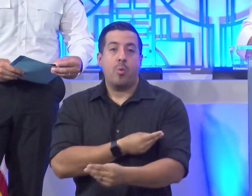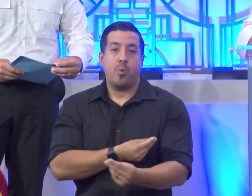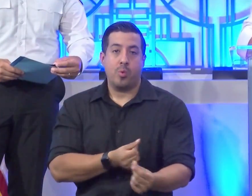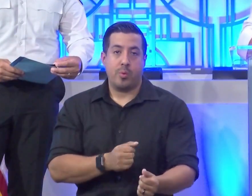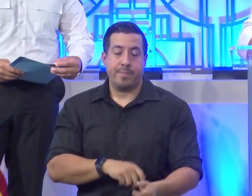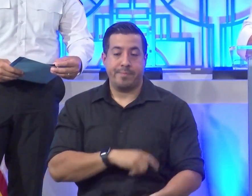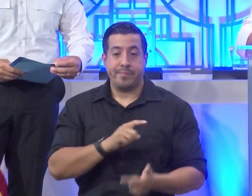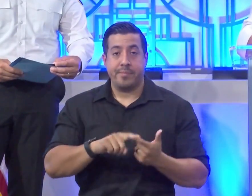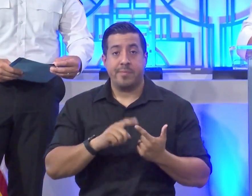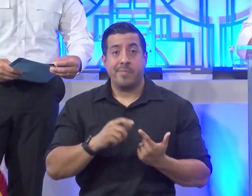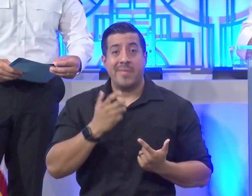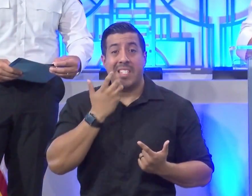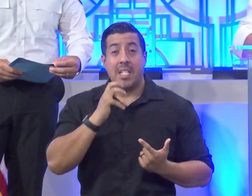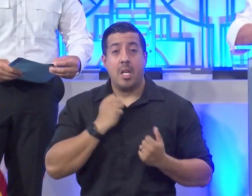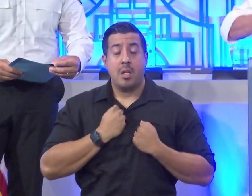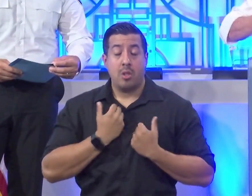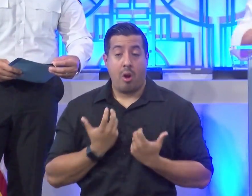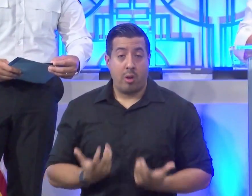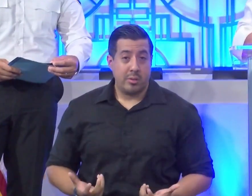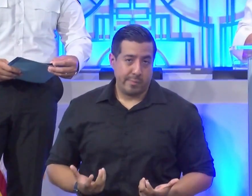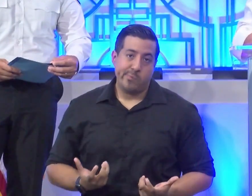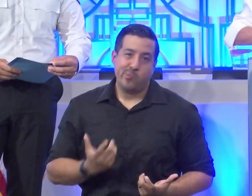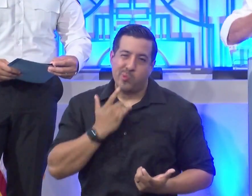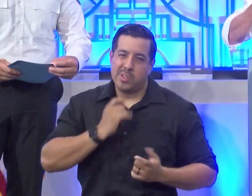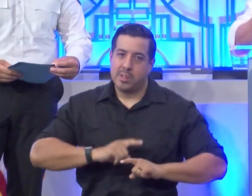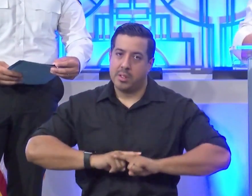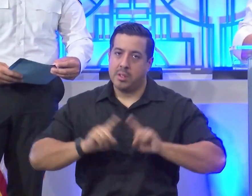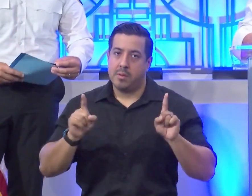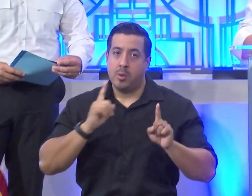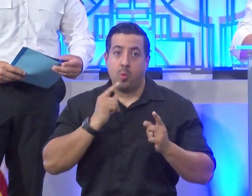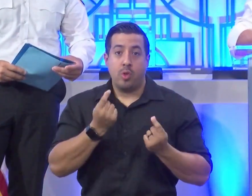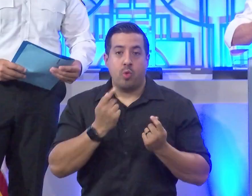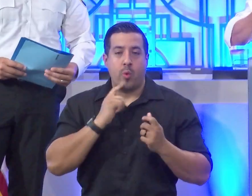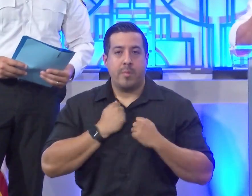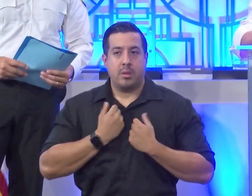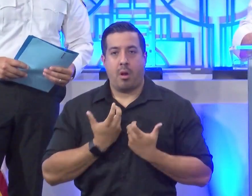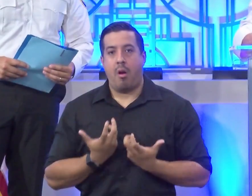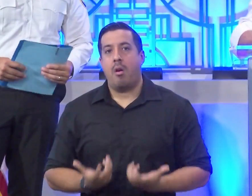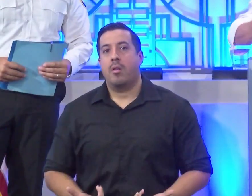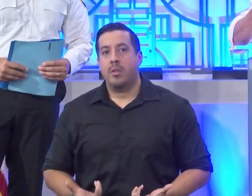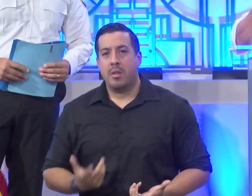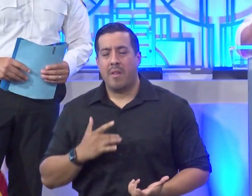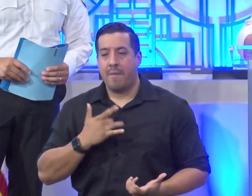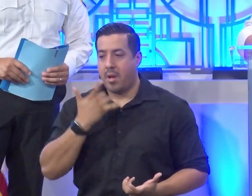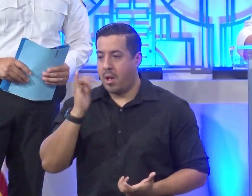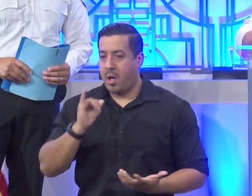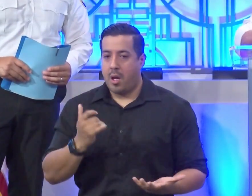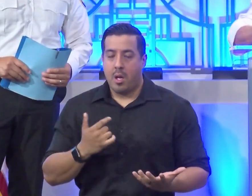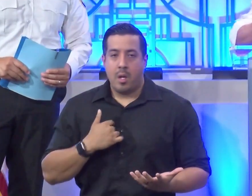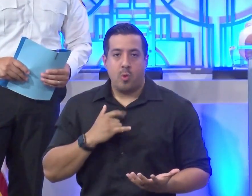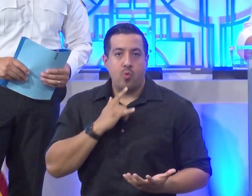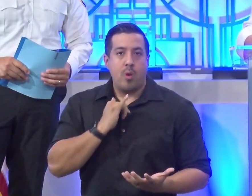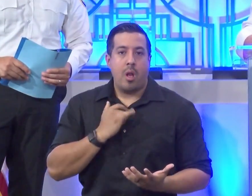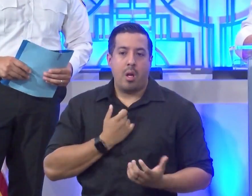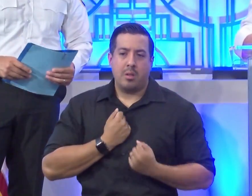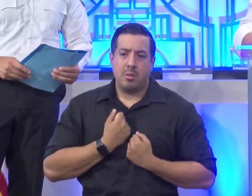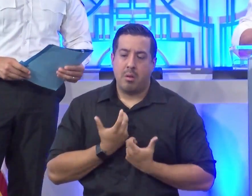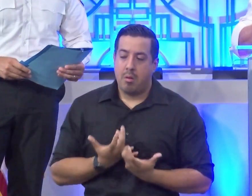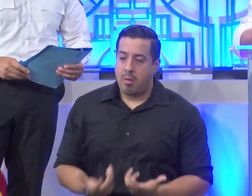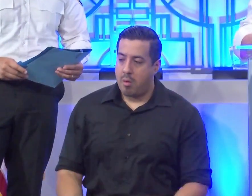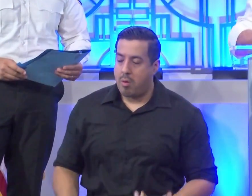Heat exhaustion is a little bit different. It is what it sounds like. You get exhausted. People who just all of a sudden feel like they are very, very